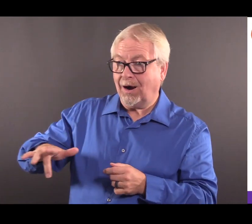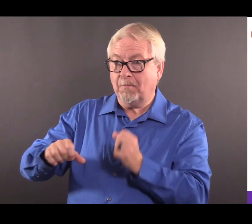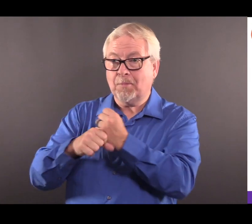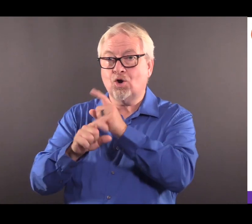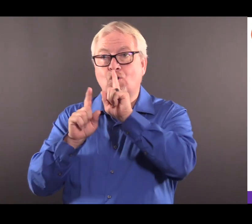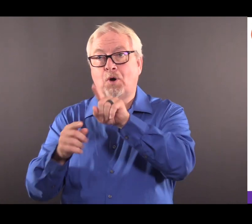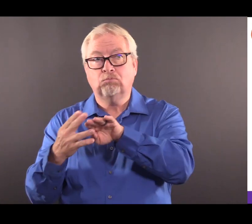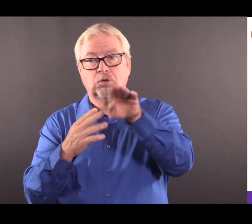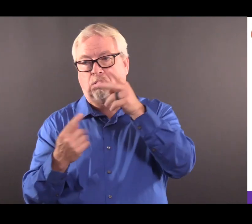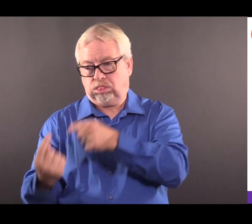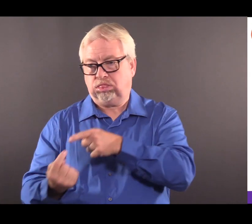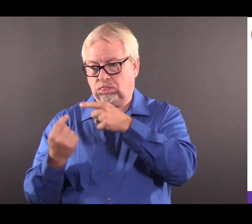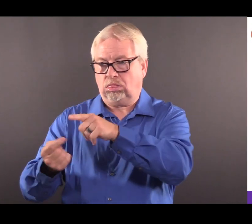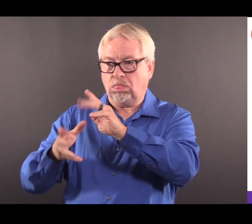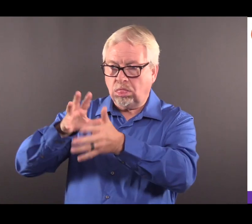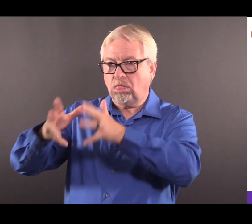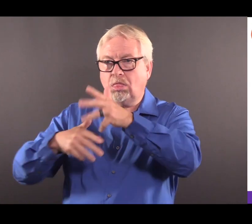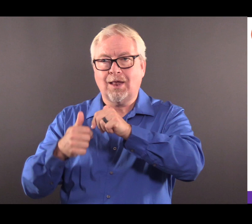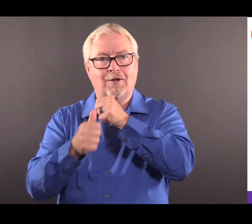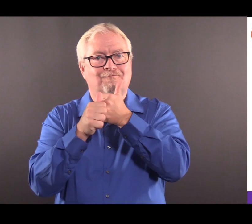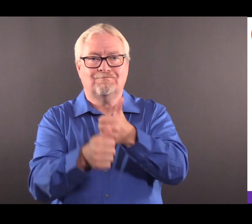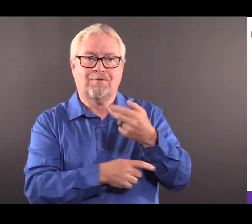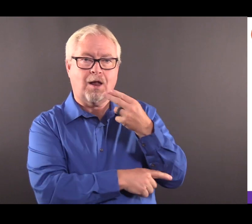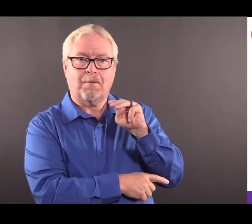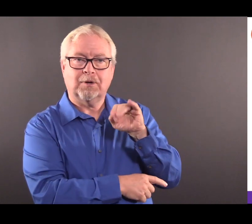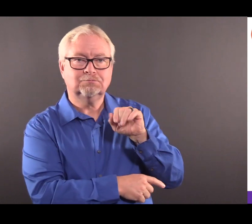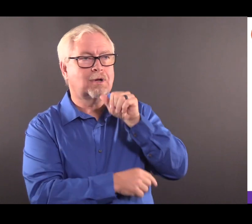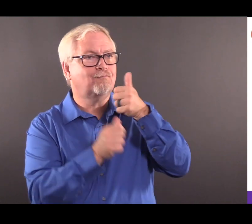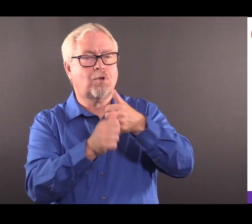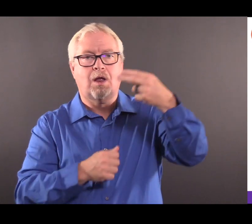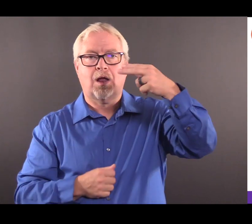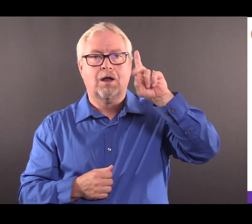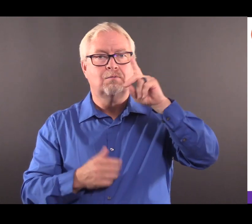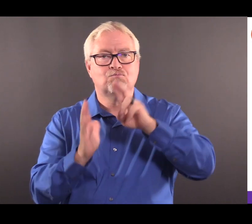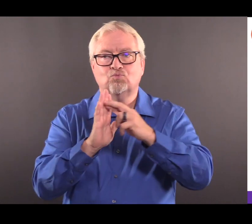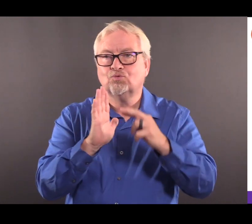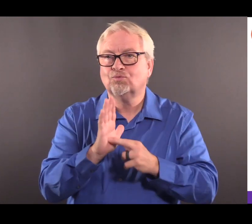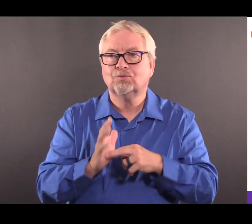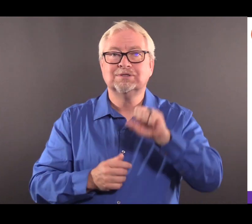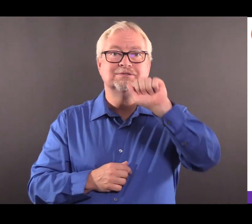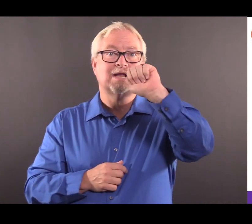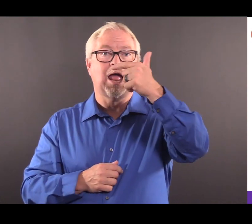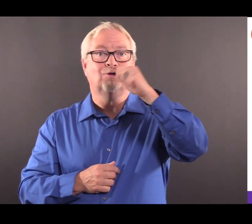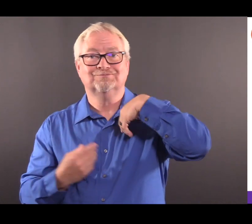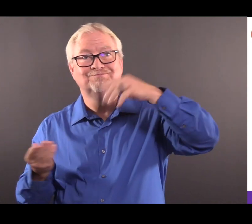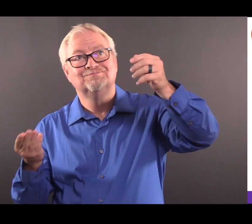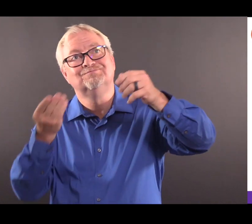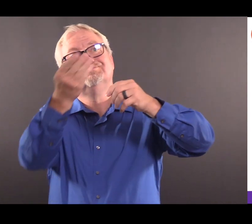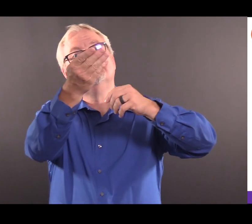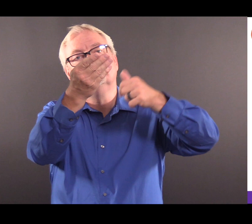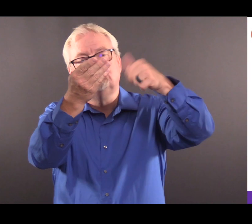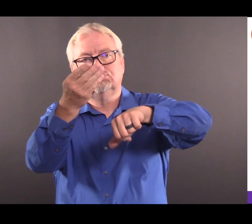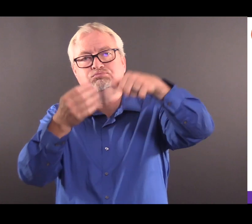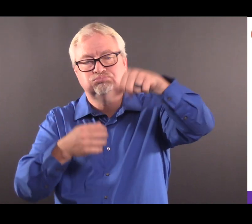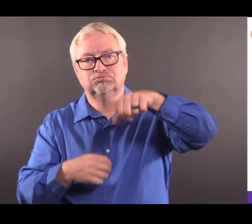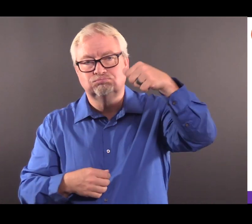cannot record data or generate reports in compliance with HUD standards or the SAGE